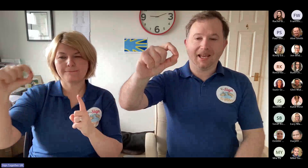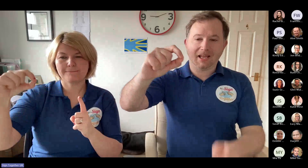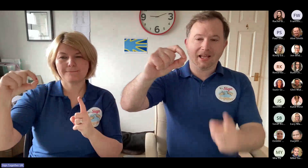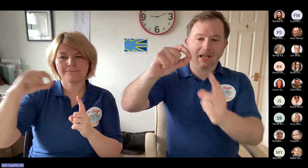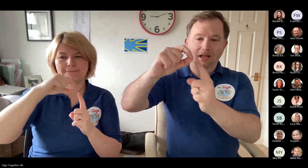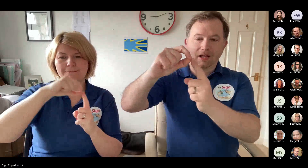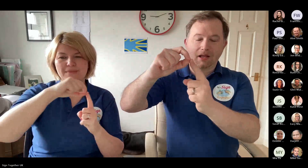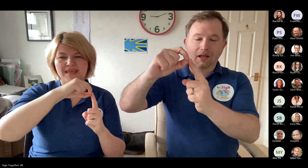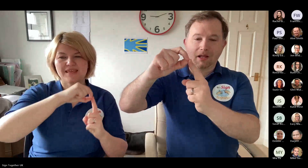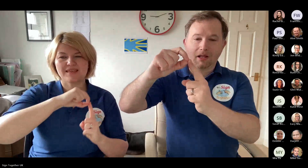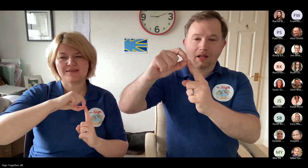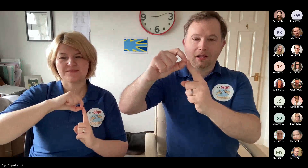P.